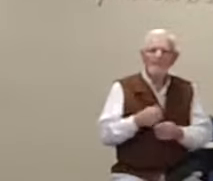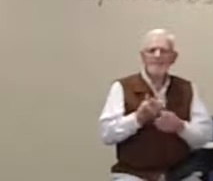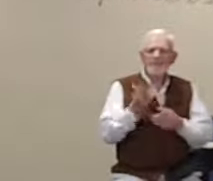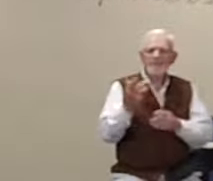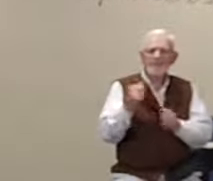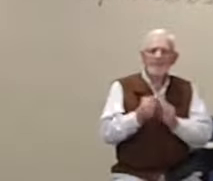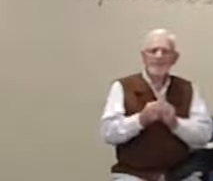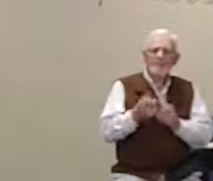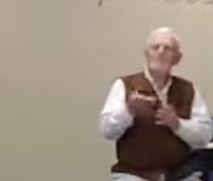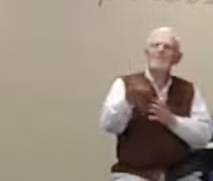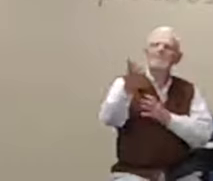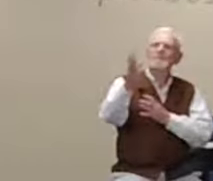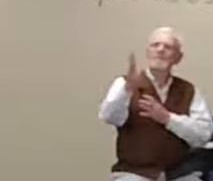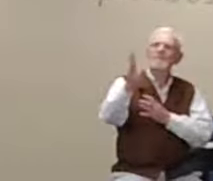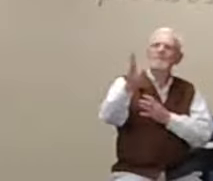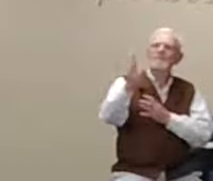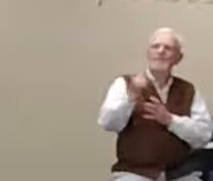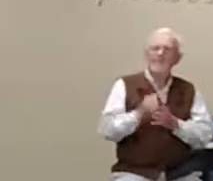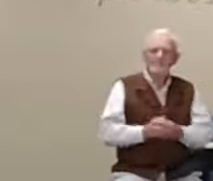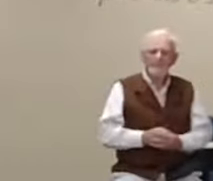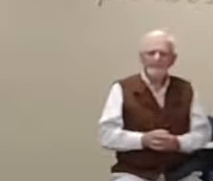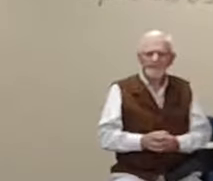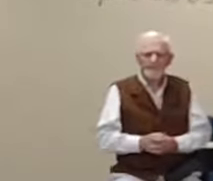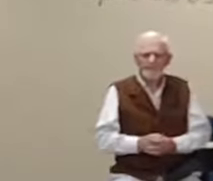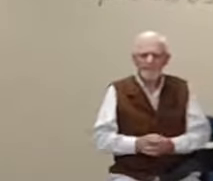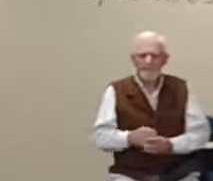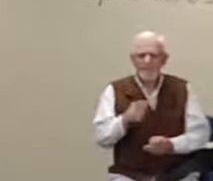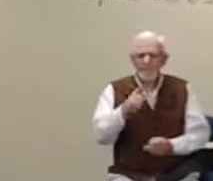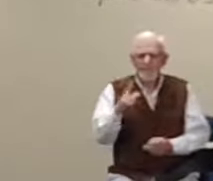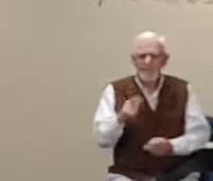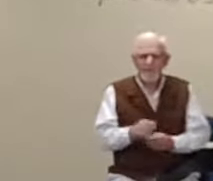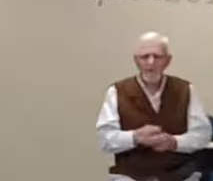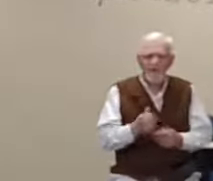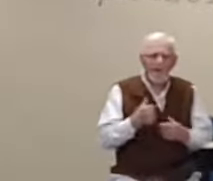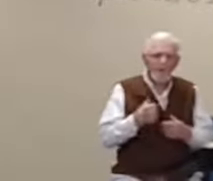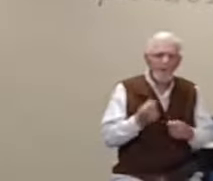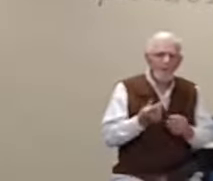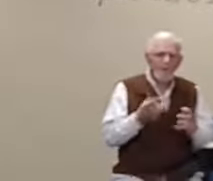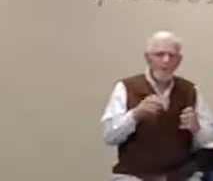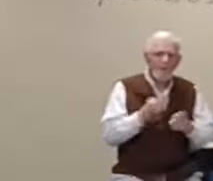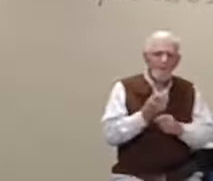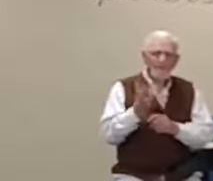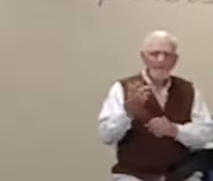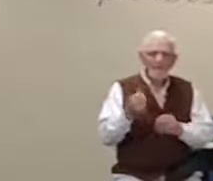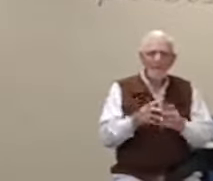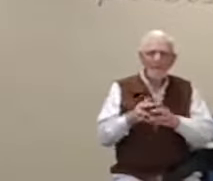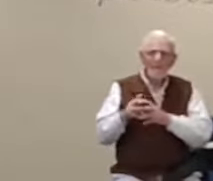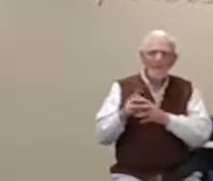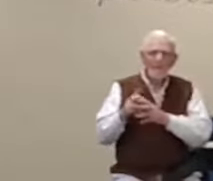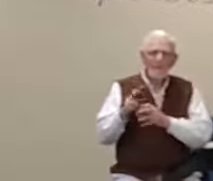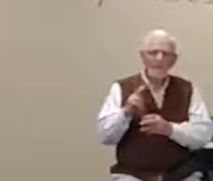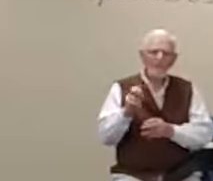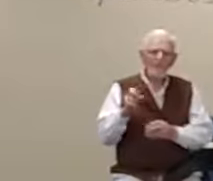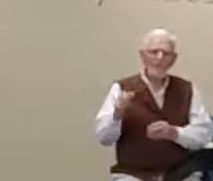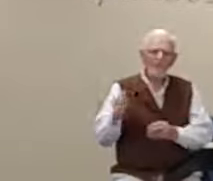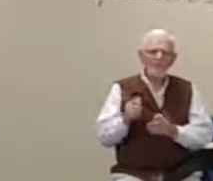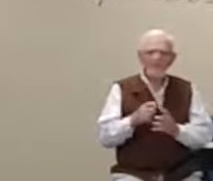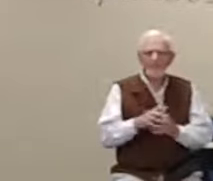it up with him. But the Lord has done some things in the United States of America, and I think the